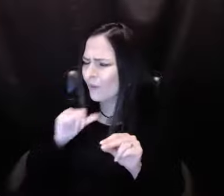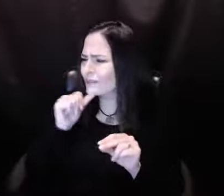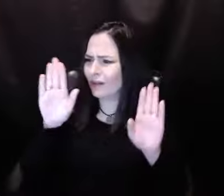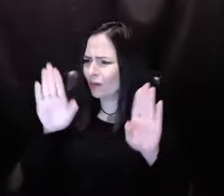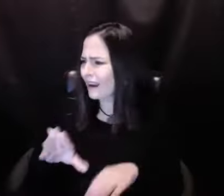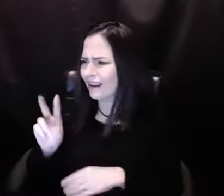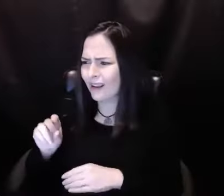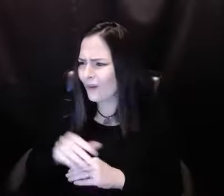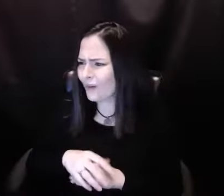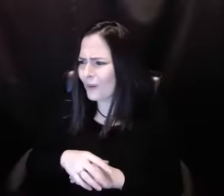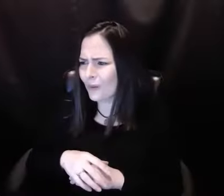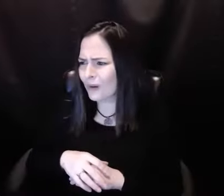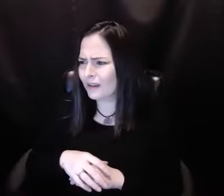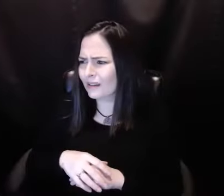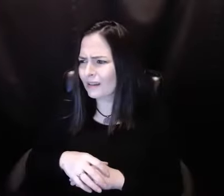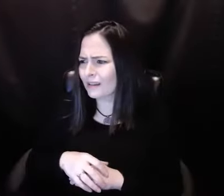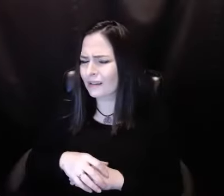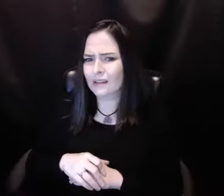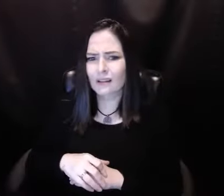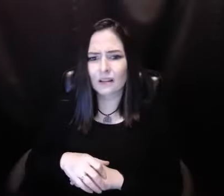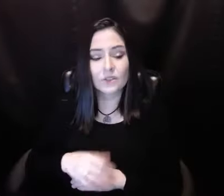"What? What? No, that wasn't good."